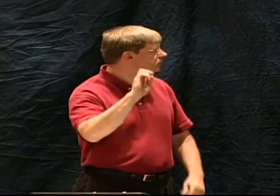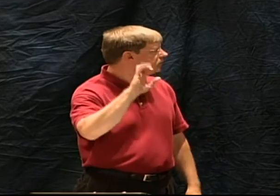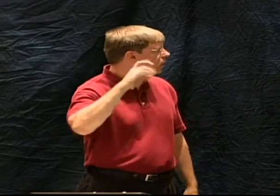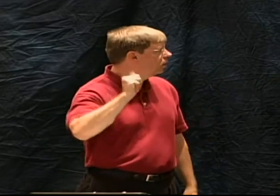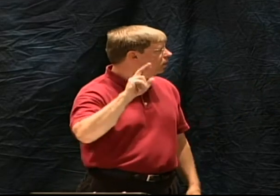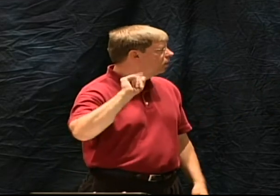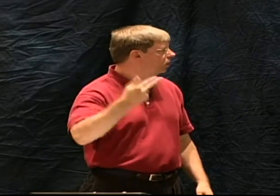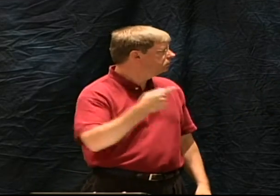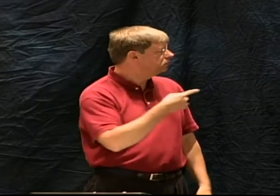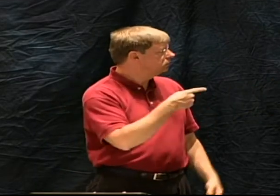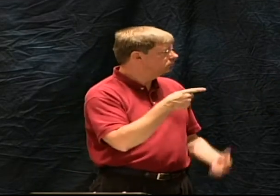is